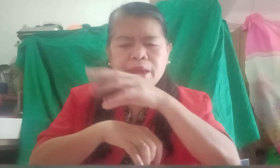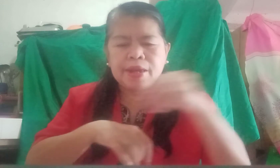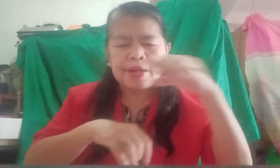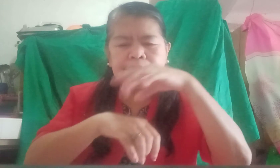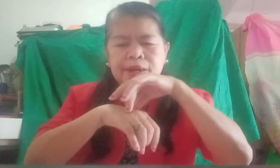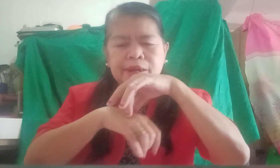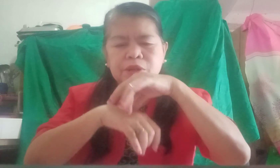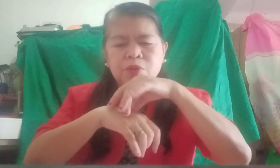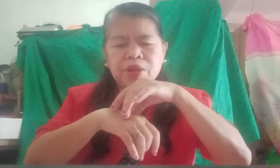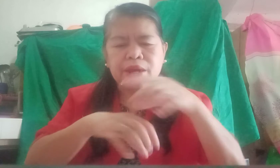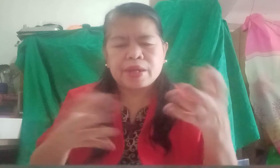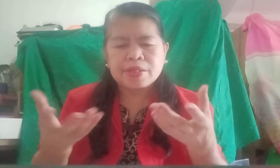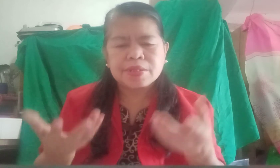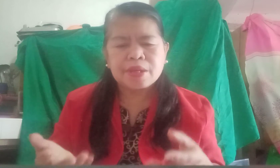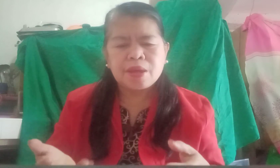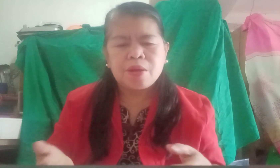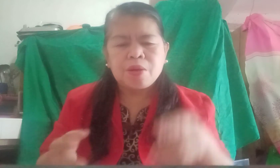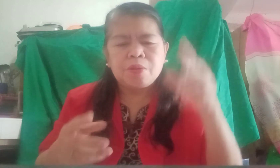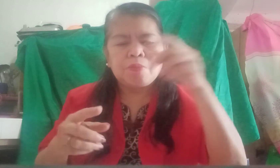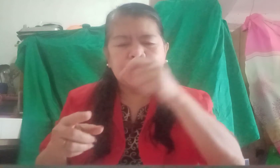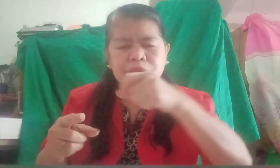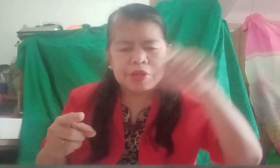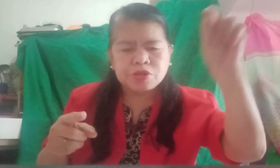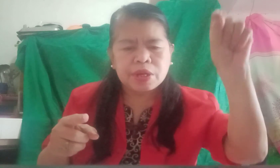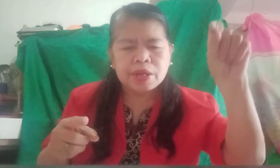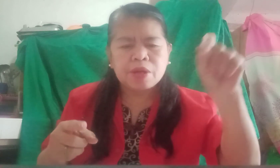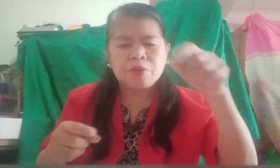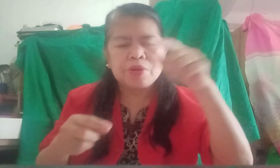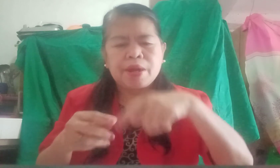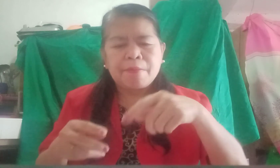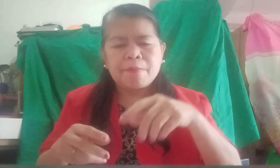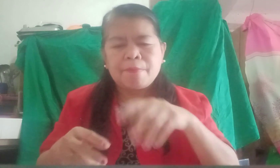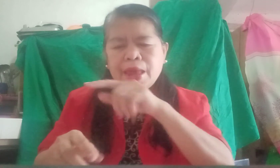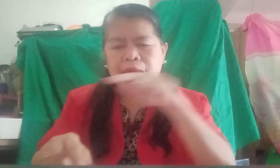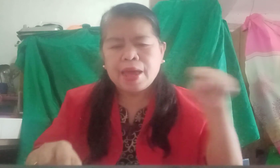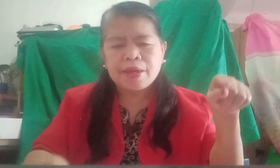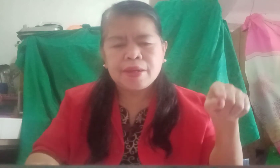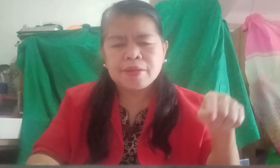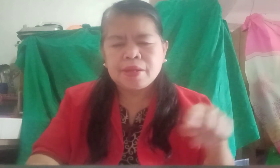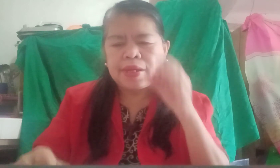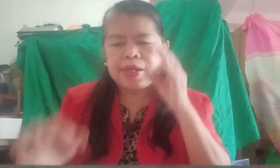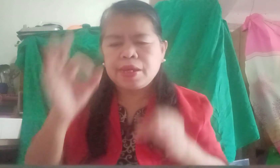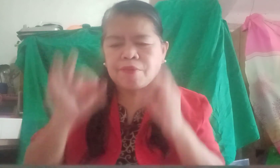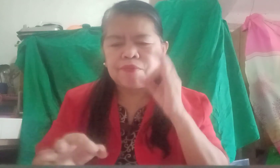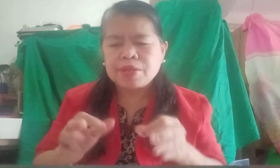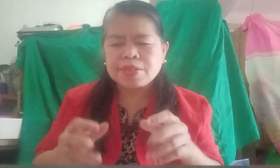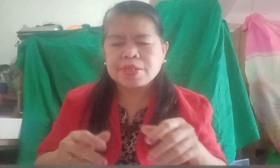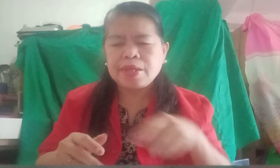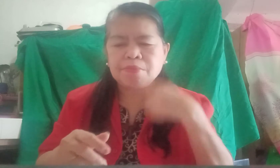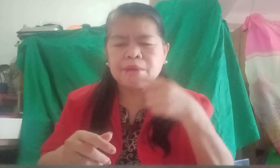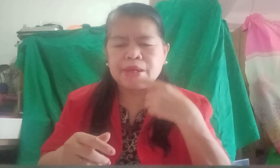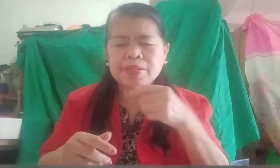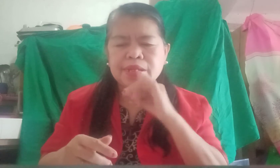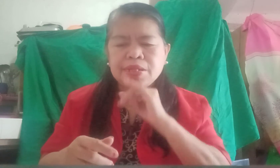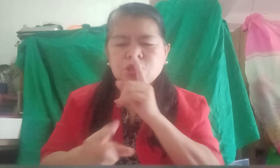and earthquakes? Put a check on the blank if the statement is